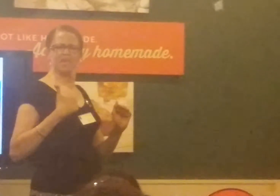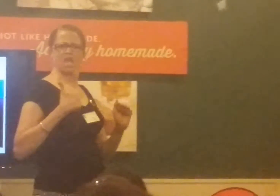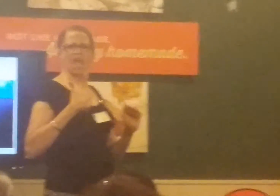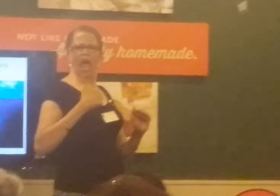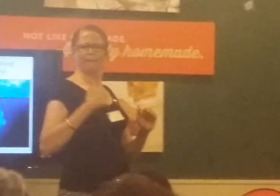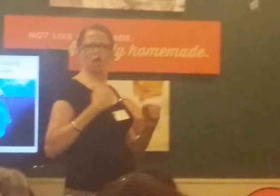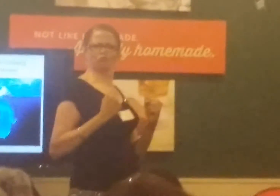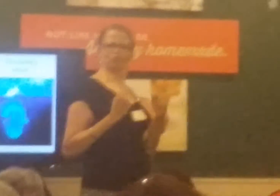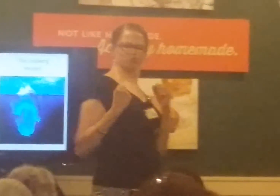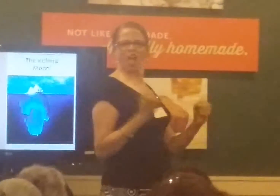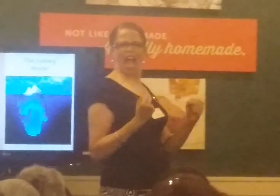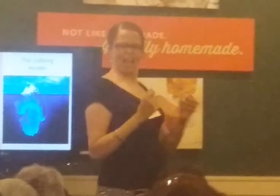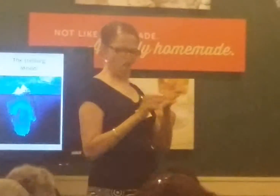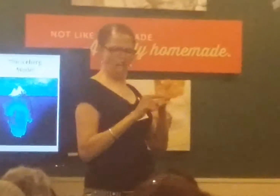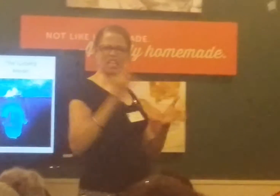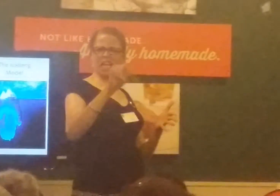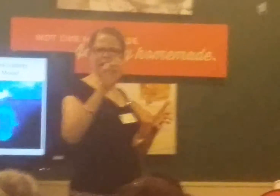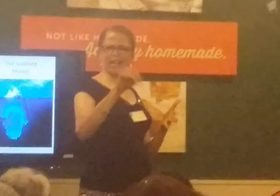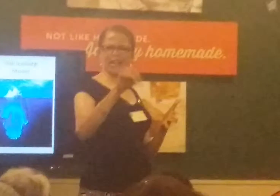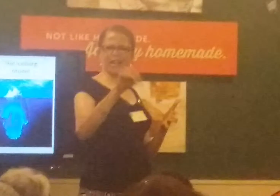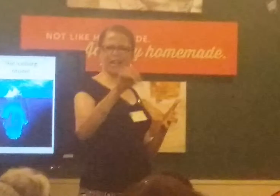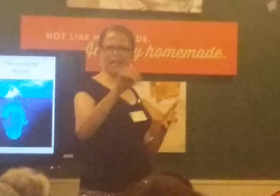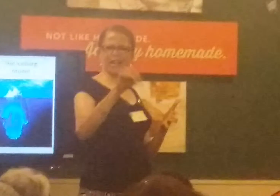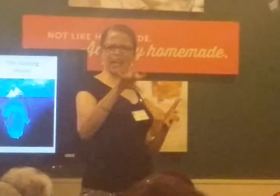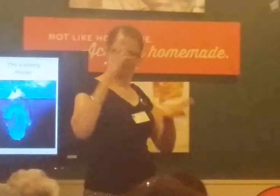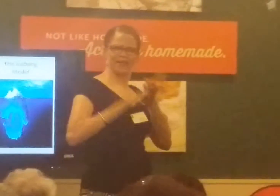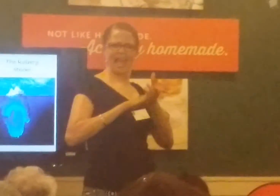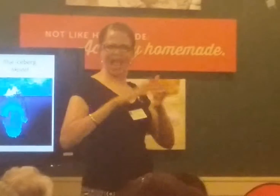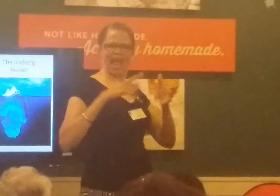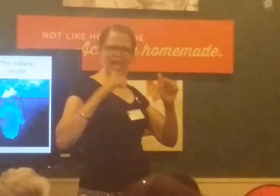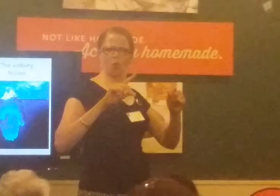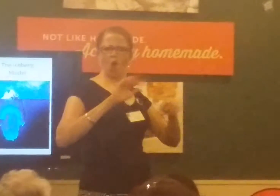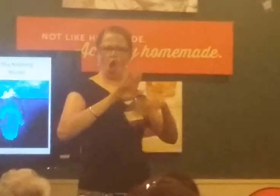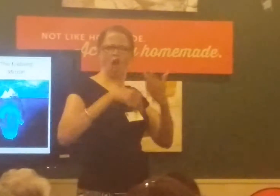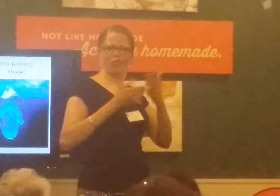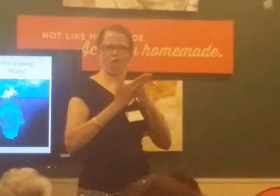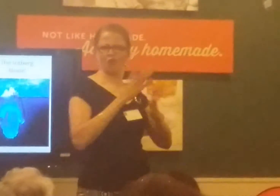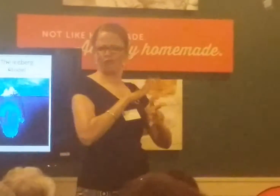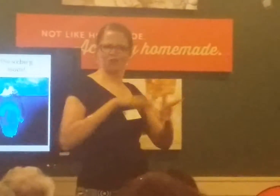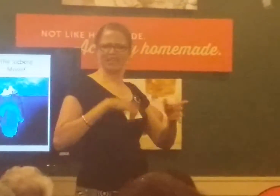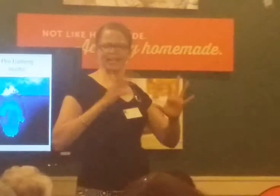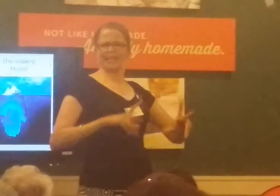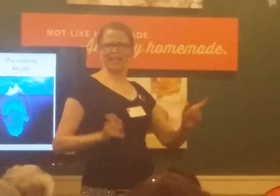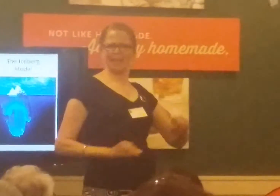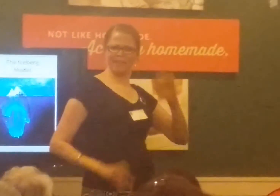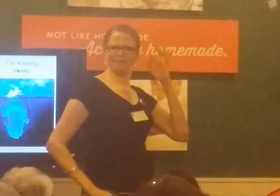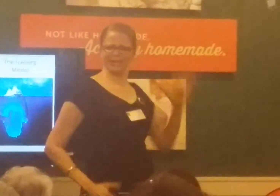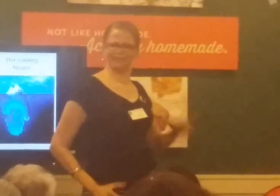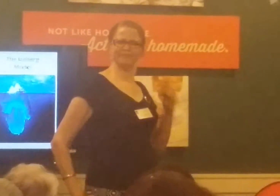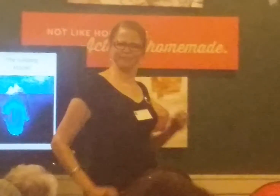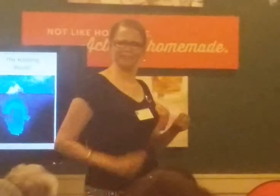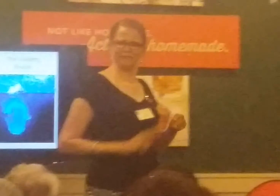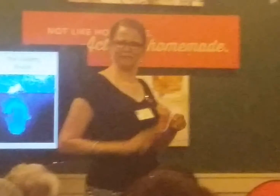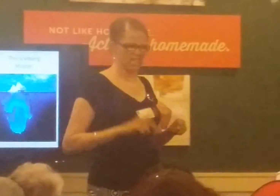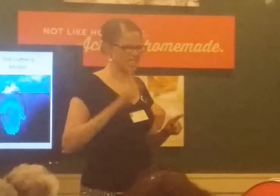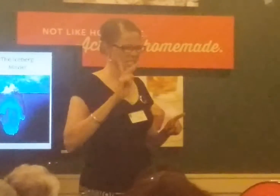okay, God is with me. I am strong. I can do this. And I can believe in God's word and all through. We're Christian interpreters and just do it.